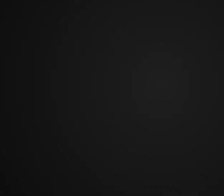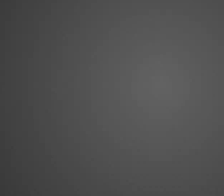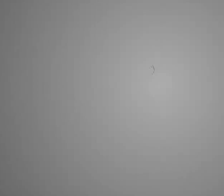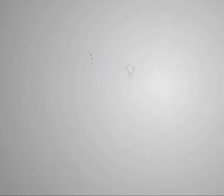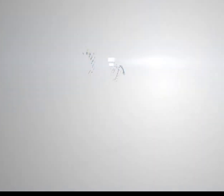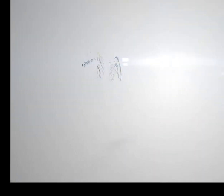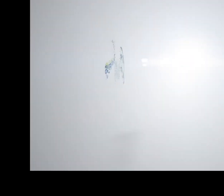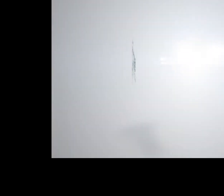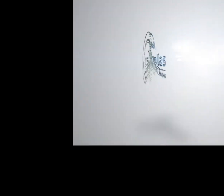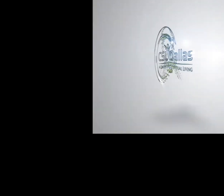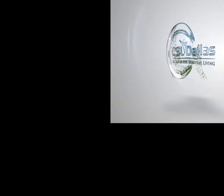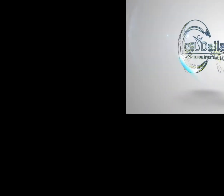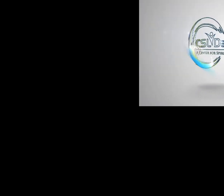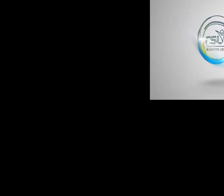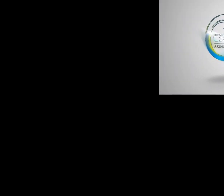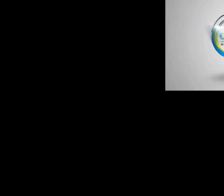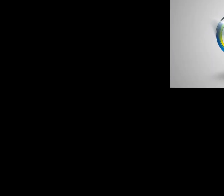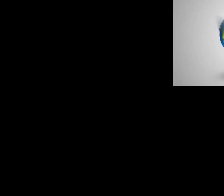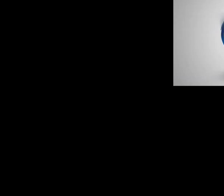How